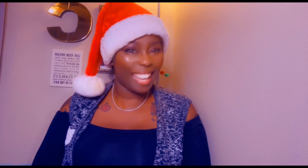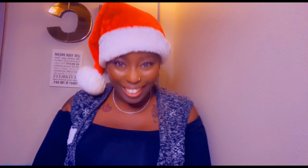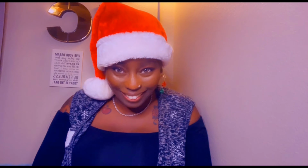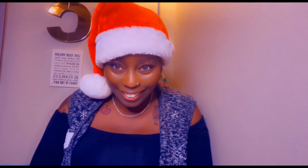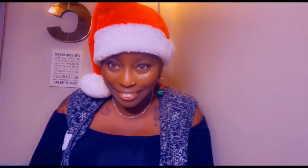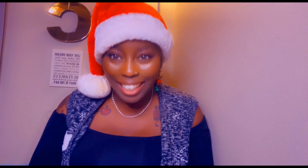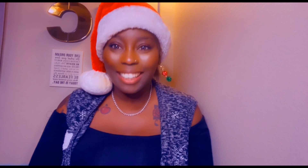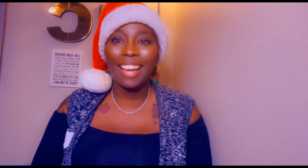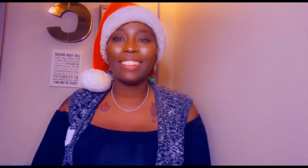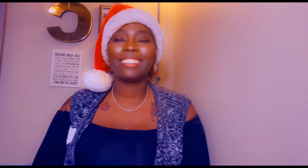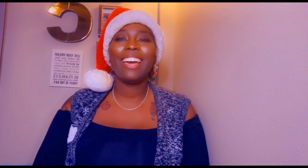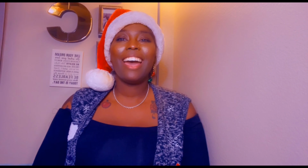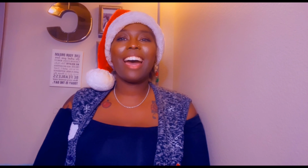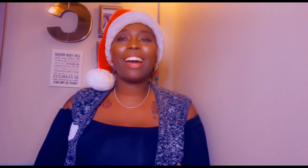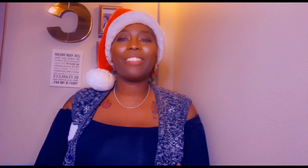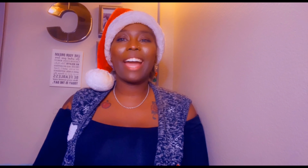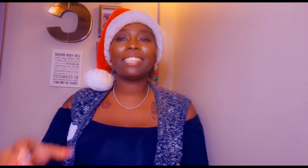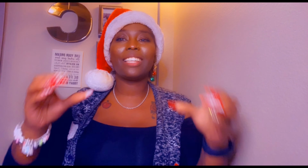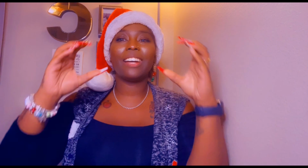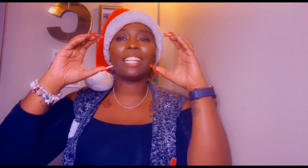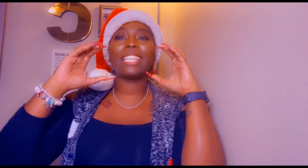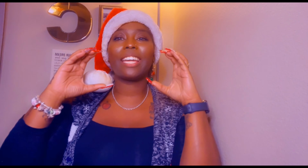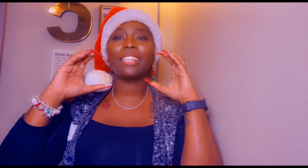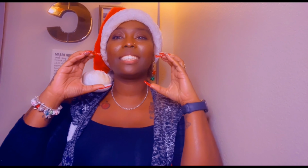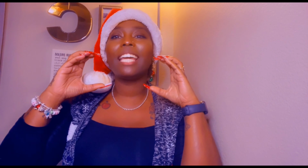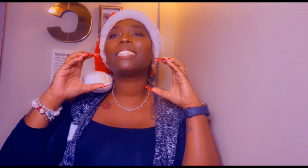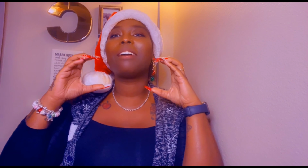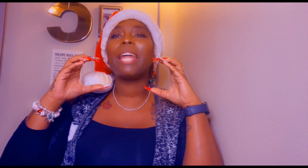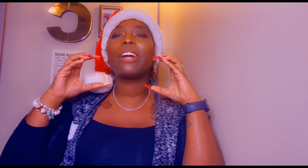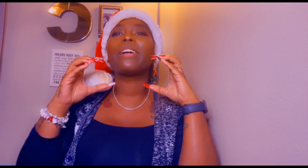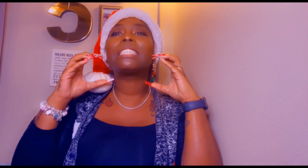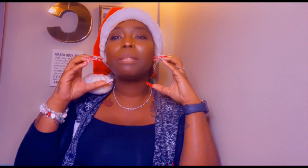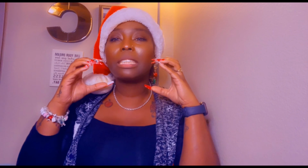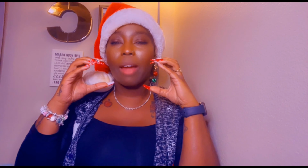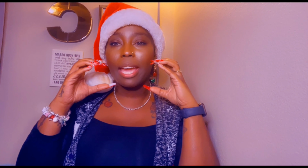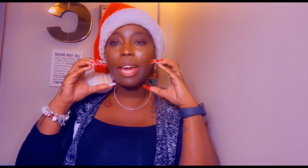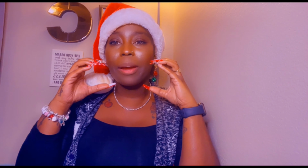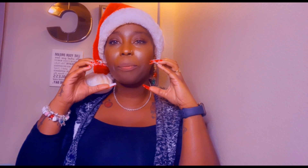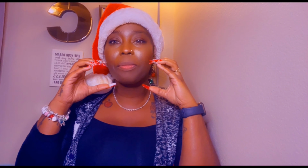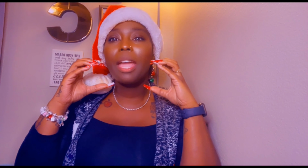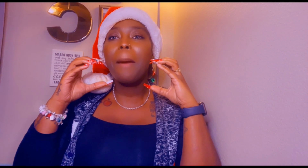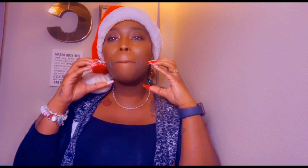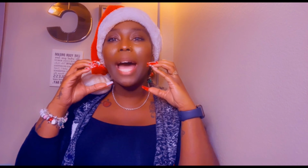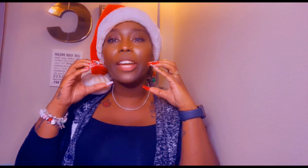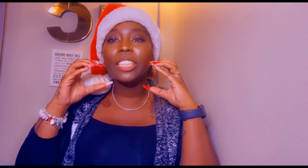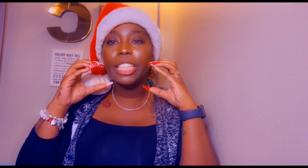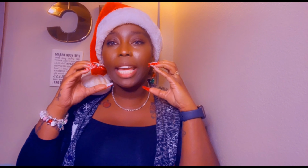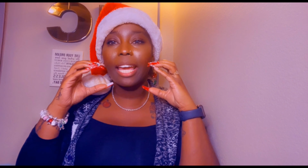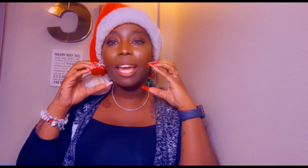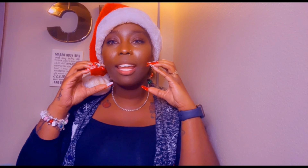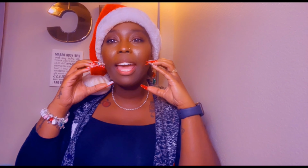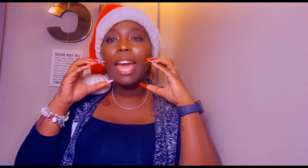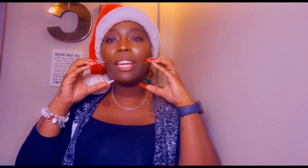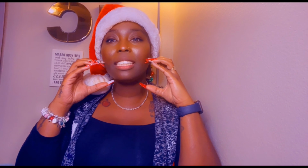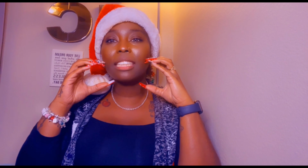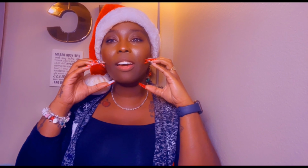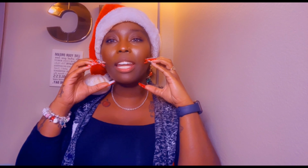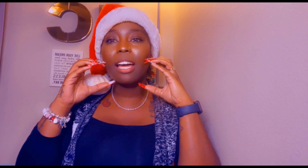kids love Santa Claus. All right, so you're going to take your C's up like Christmas right here by your chin. And you're just going to